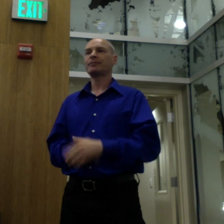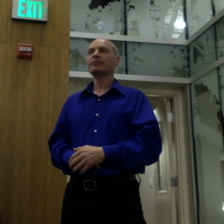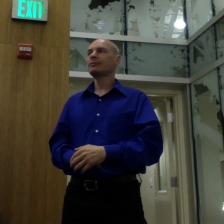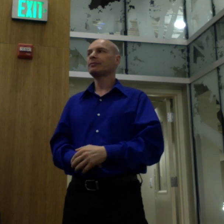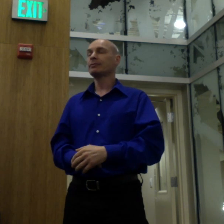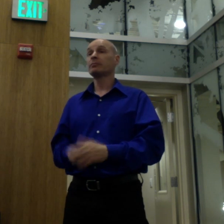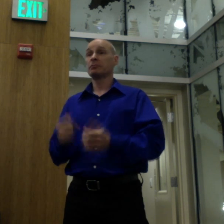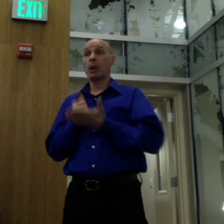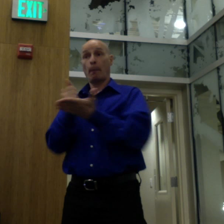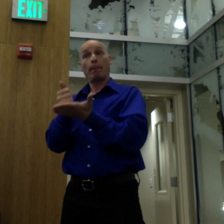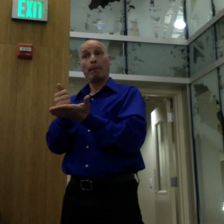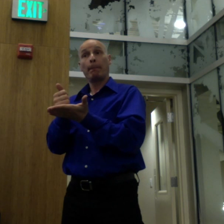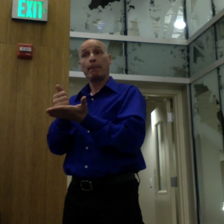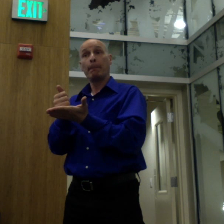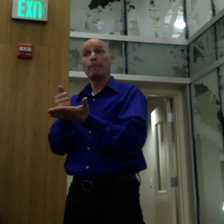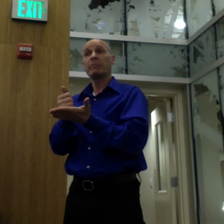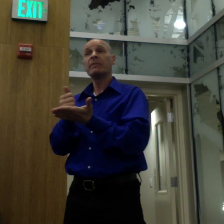Does that help?